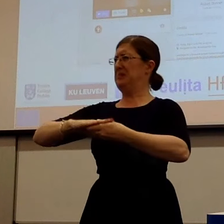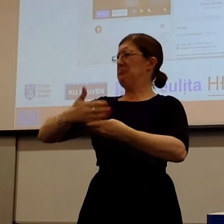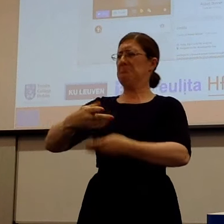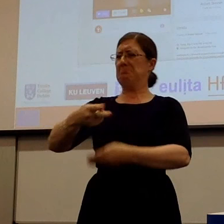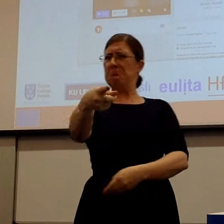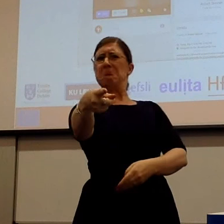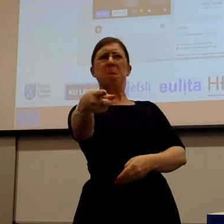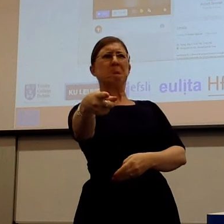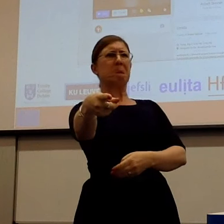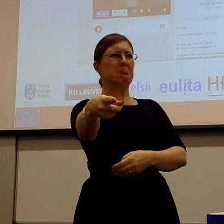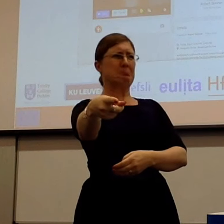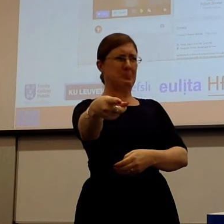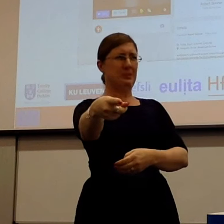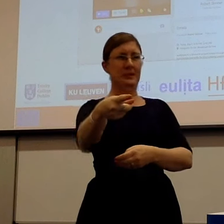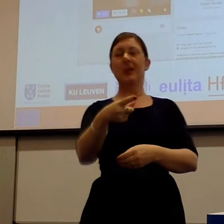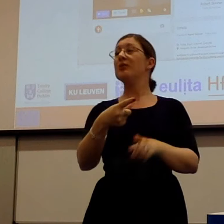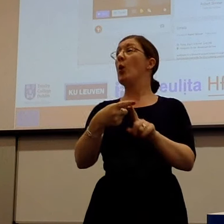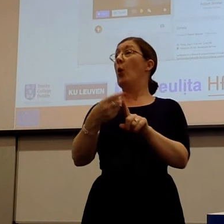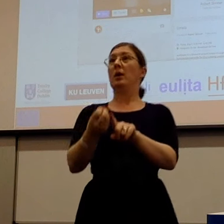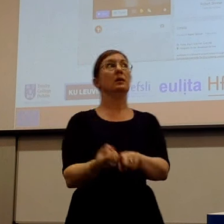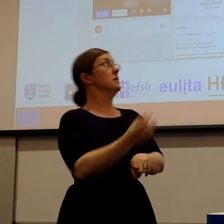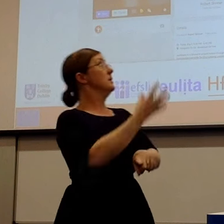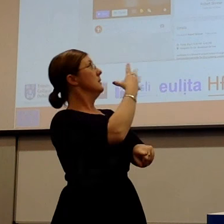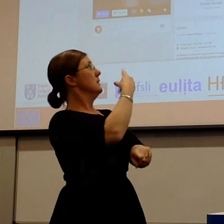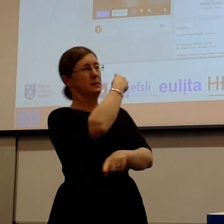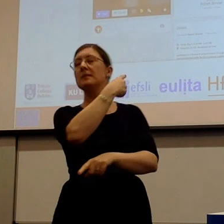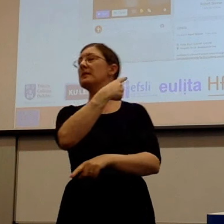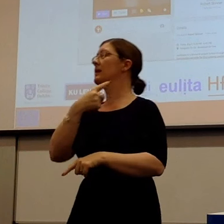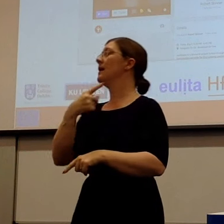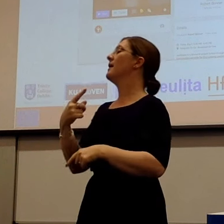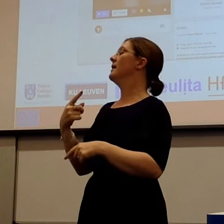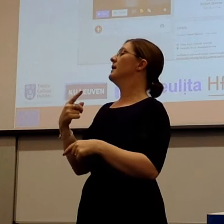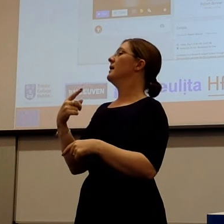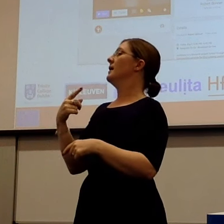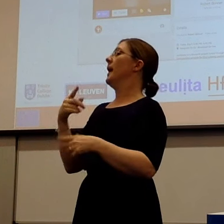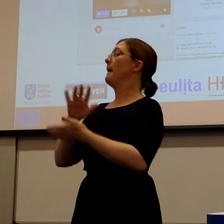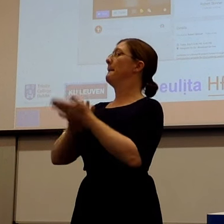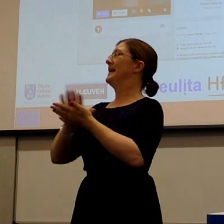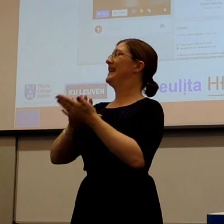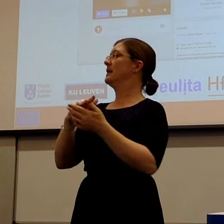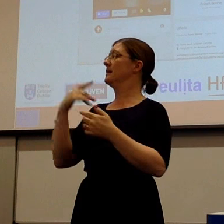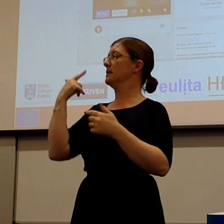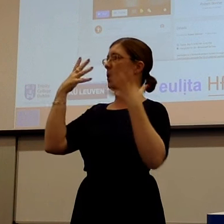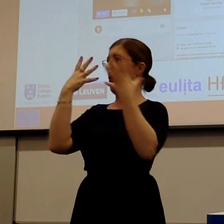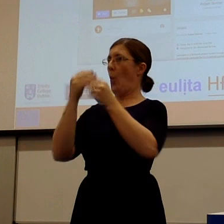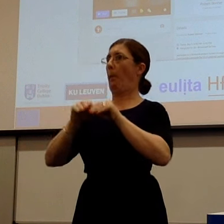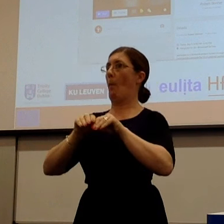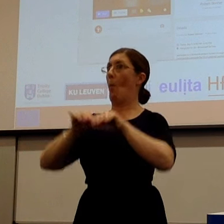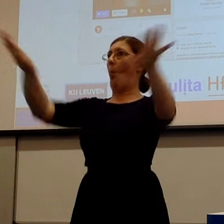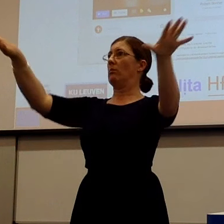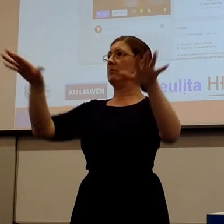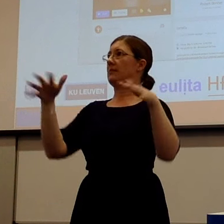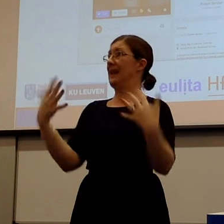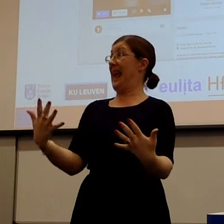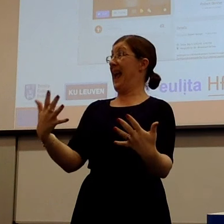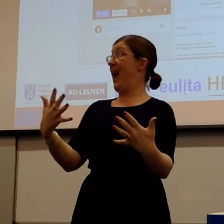Now before I start the presentation proper, you'll see we're all referring to this laptop at the front of the screen. Tonight is actually being live streamed over